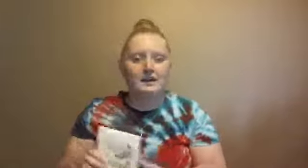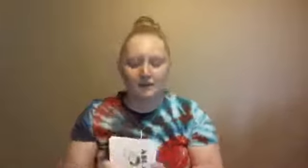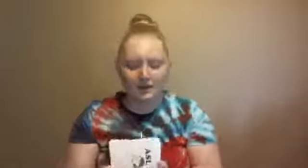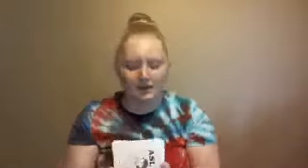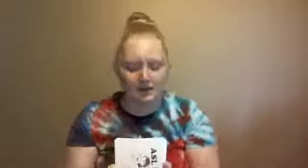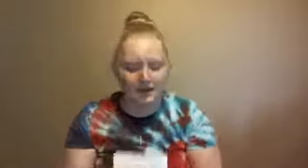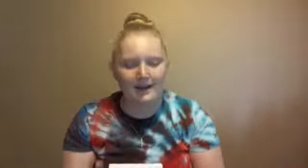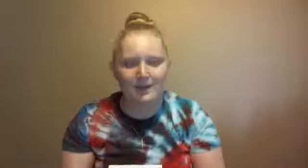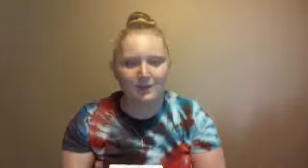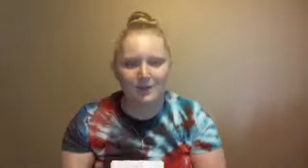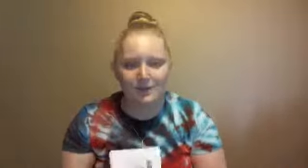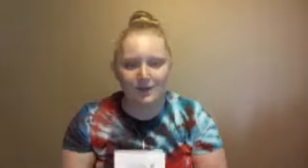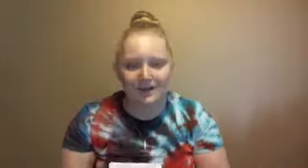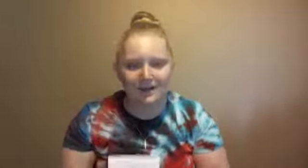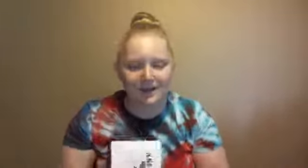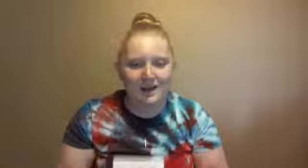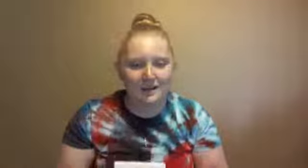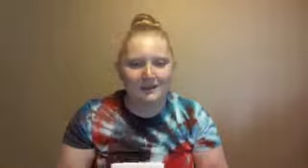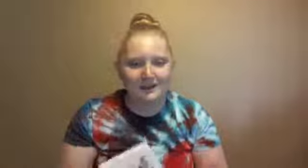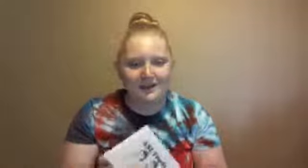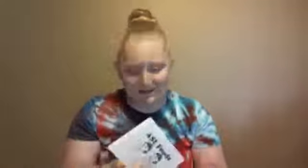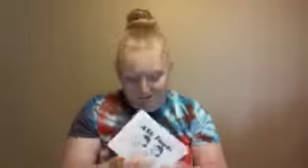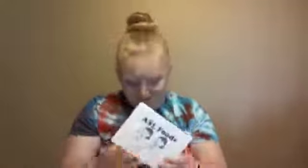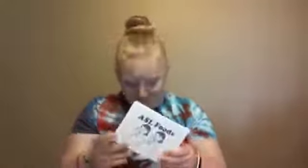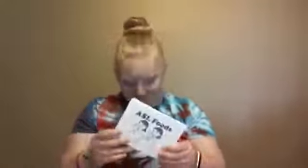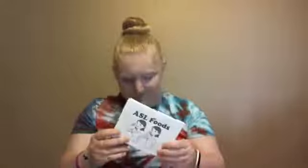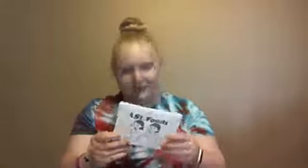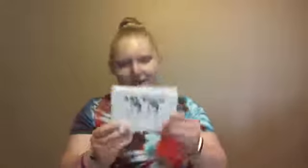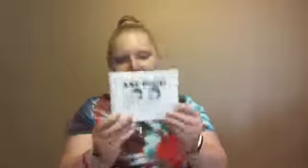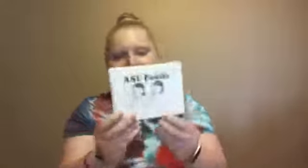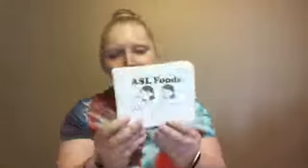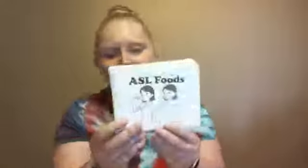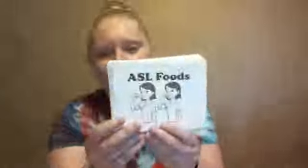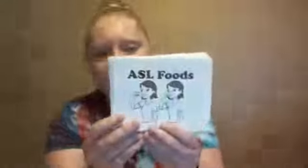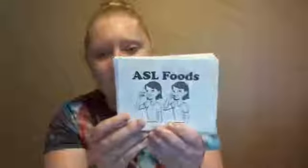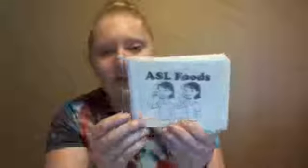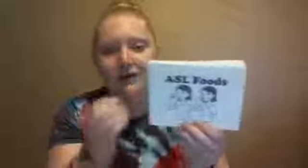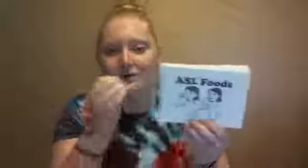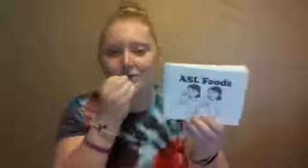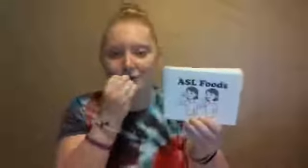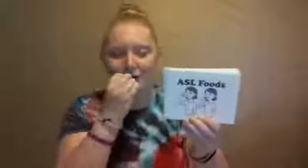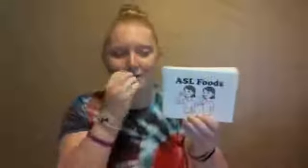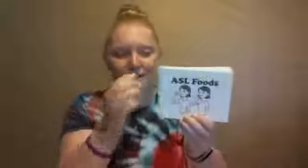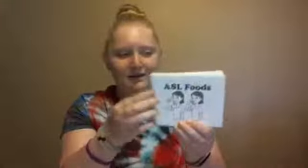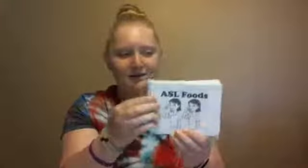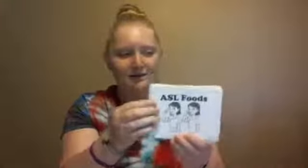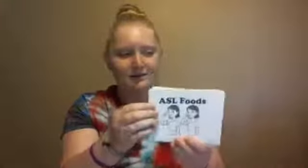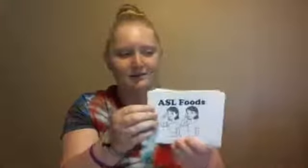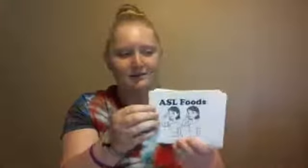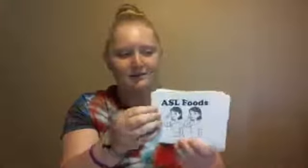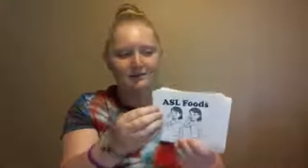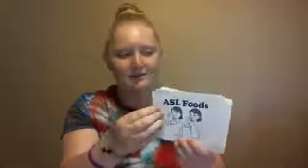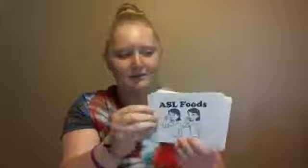that we learned today and then we will be done. So, food,